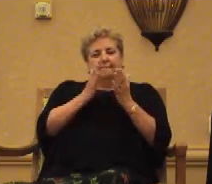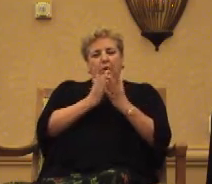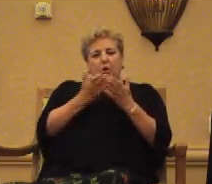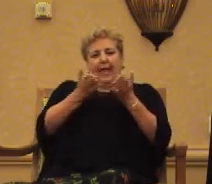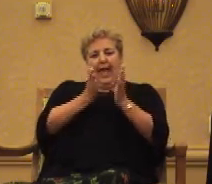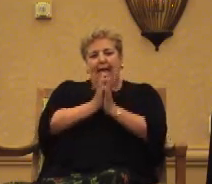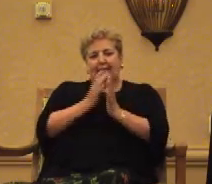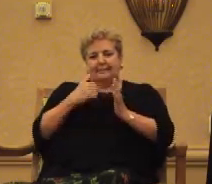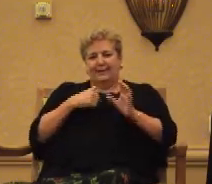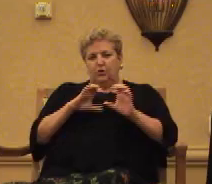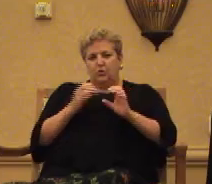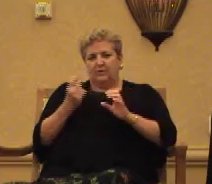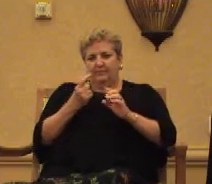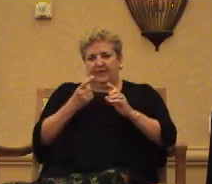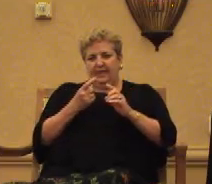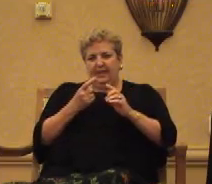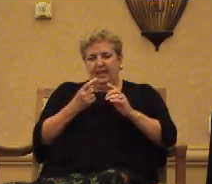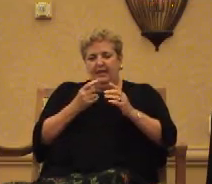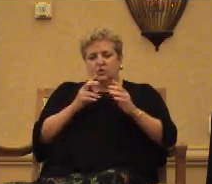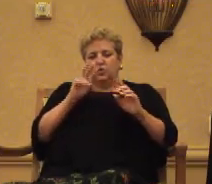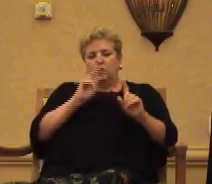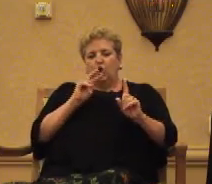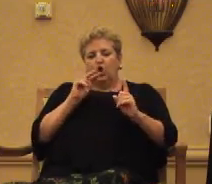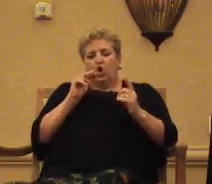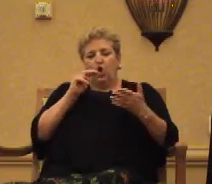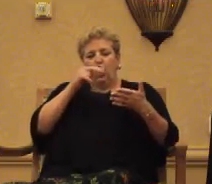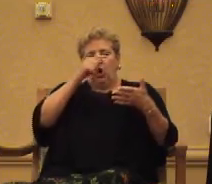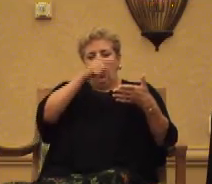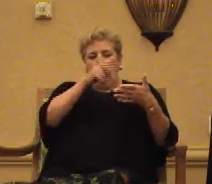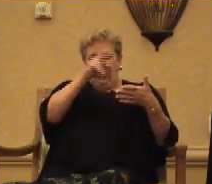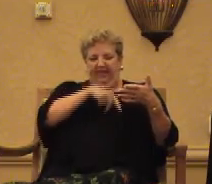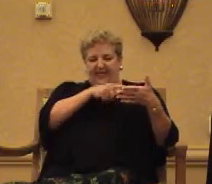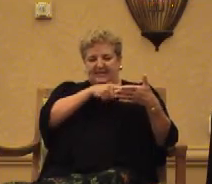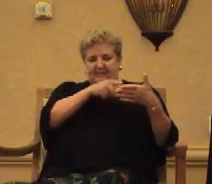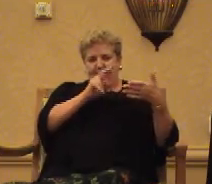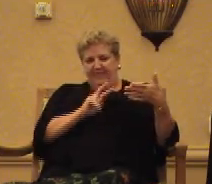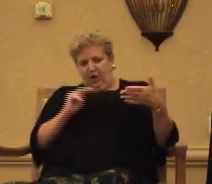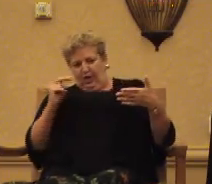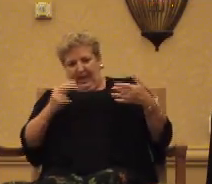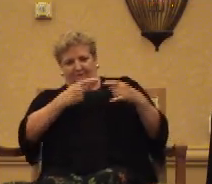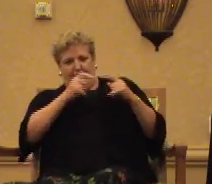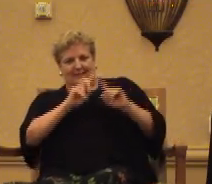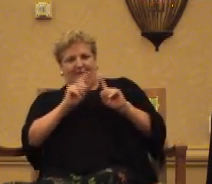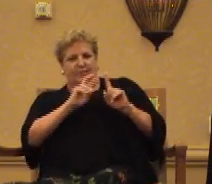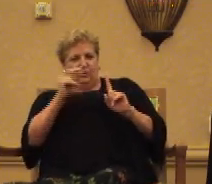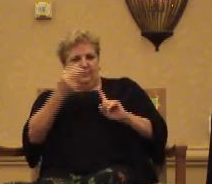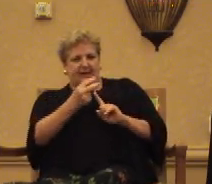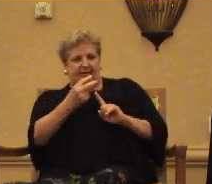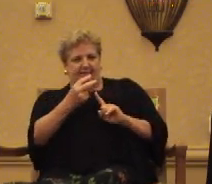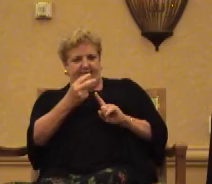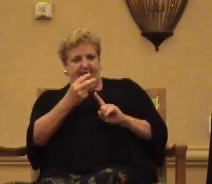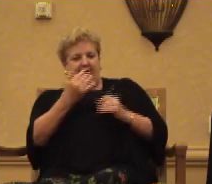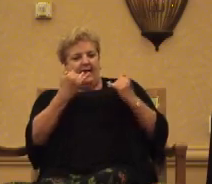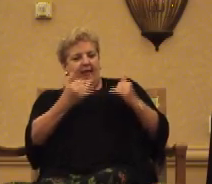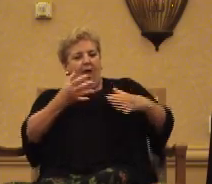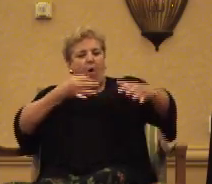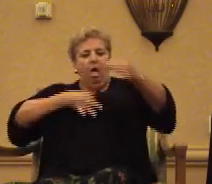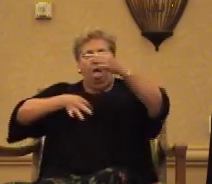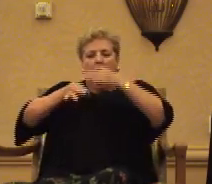this from an entirely different angle, to put myself in their shoes, and to look at it through